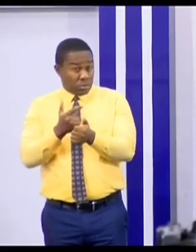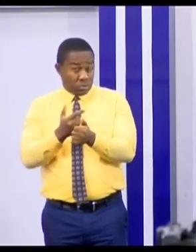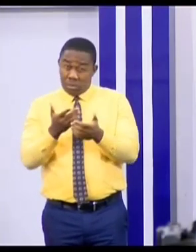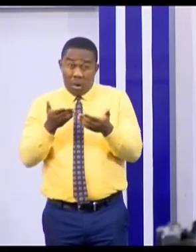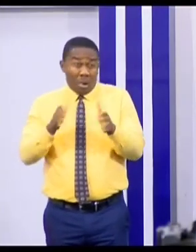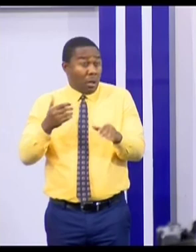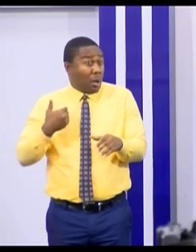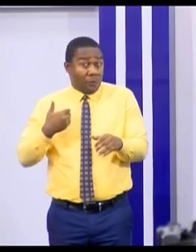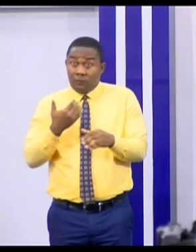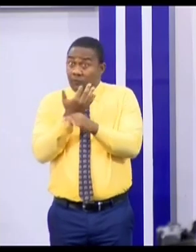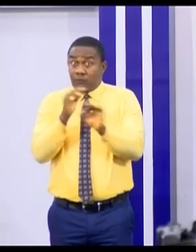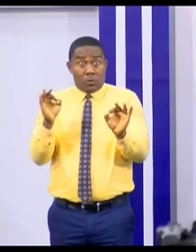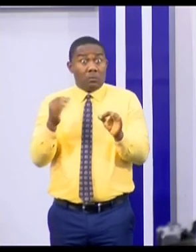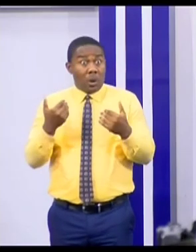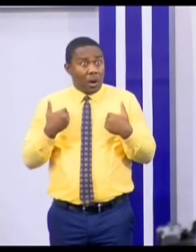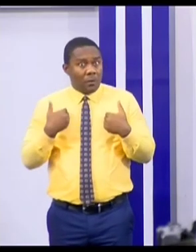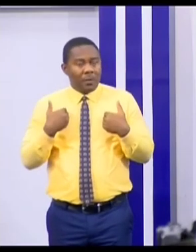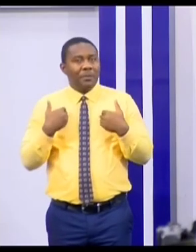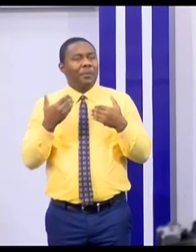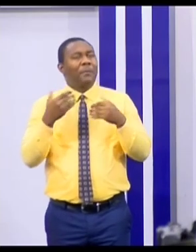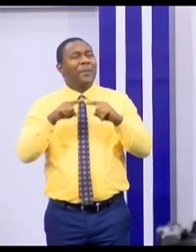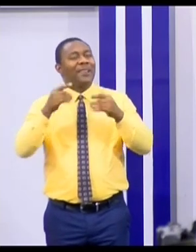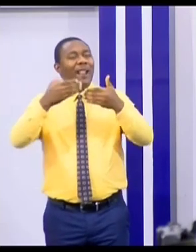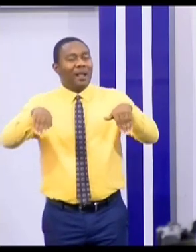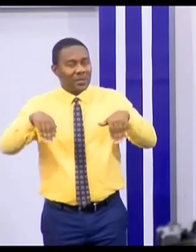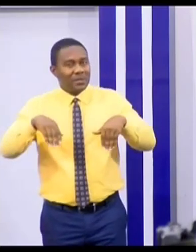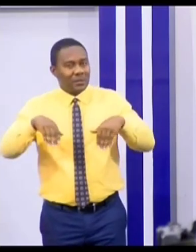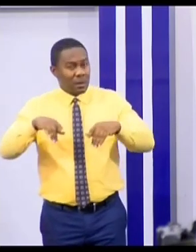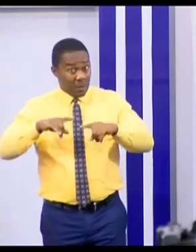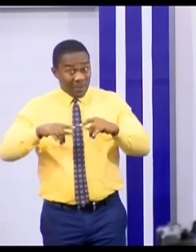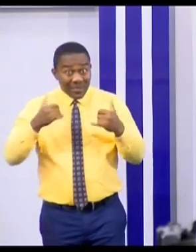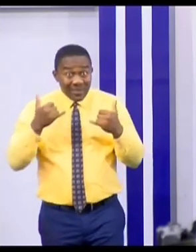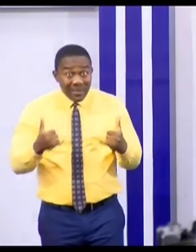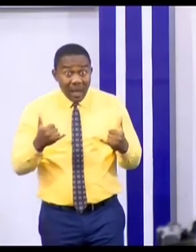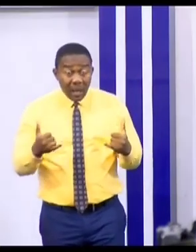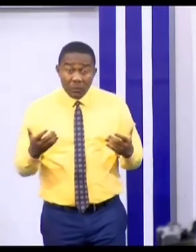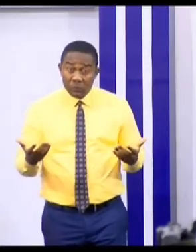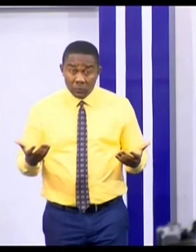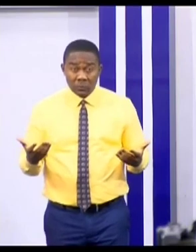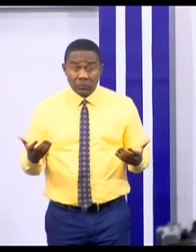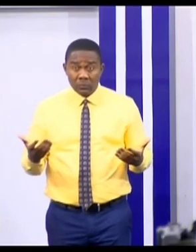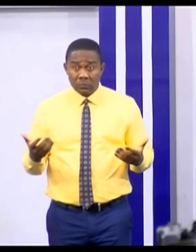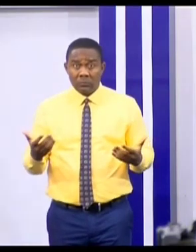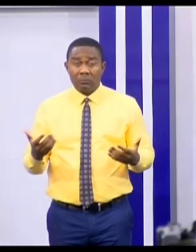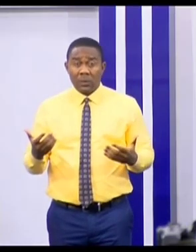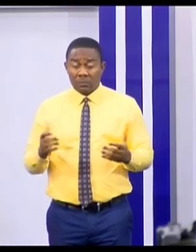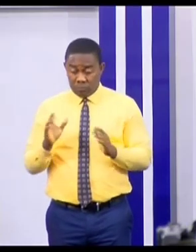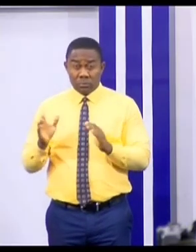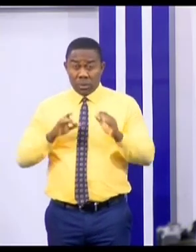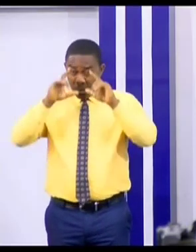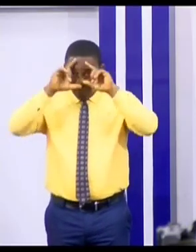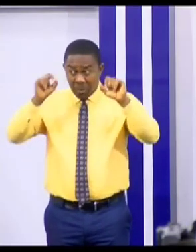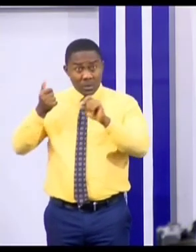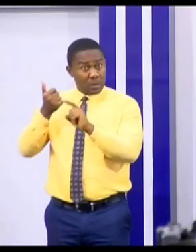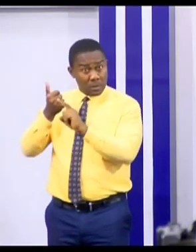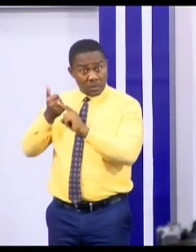liberties. But because of the current situation in which we have had to take measures. Excellency the